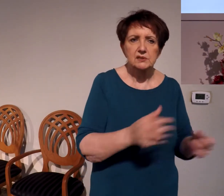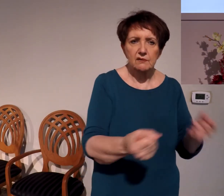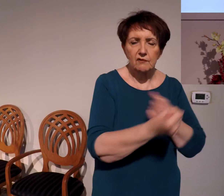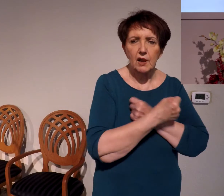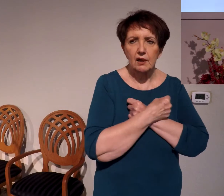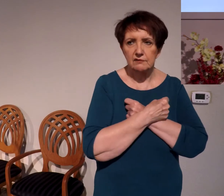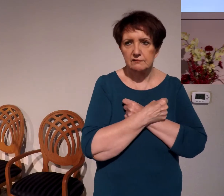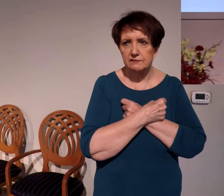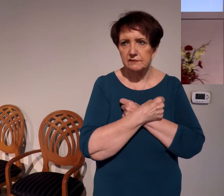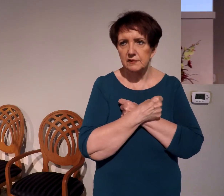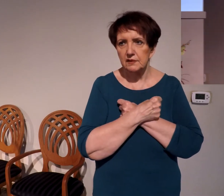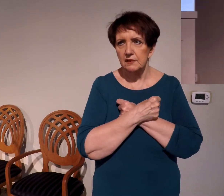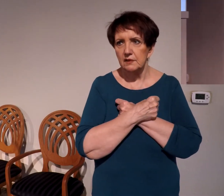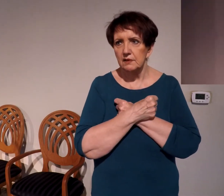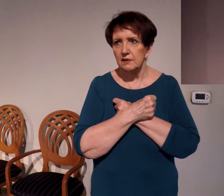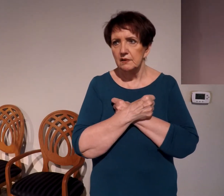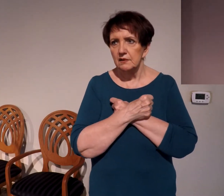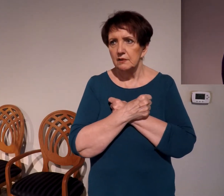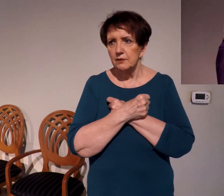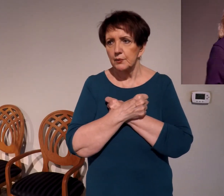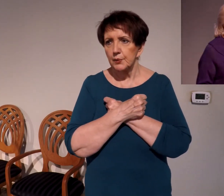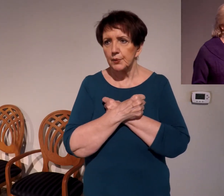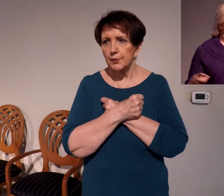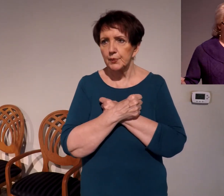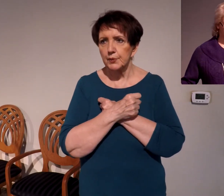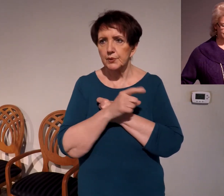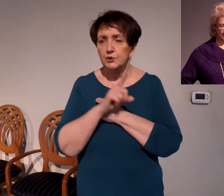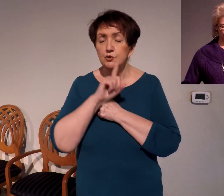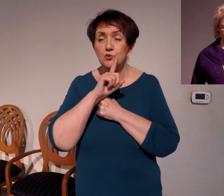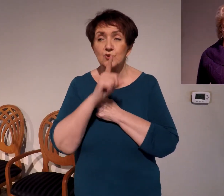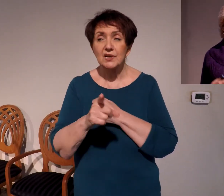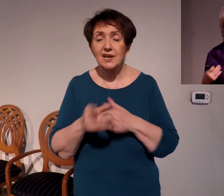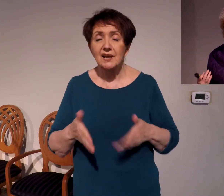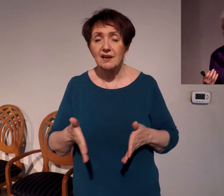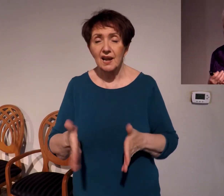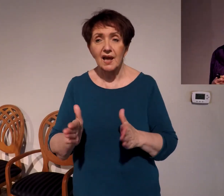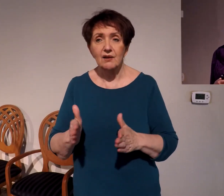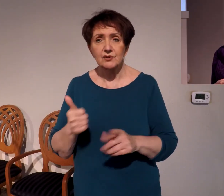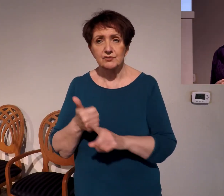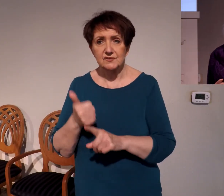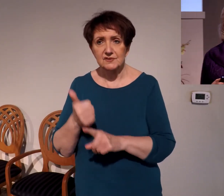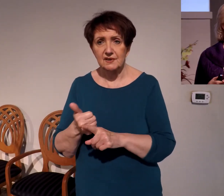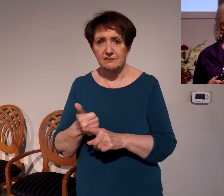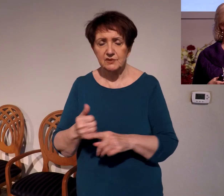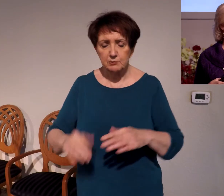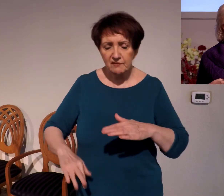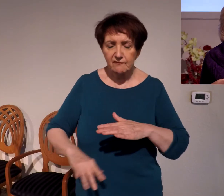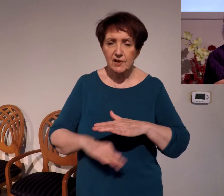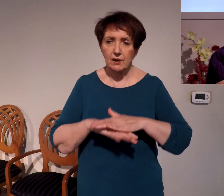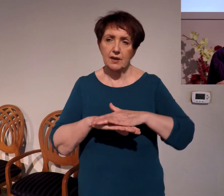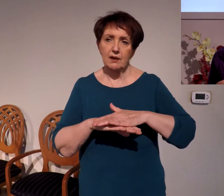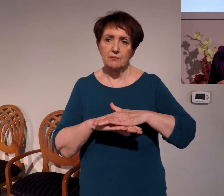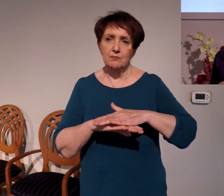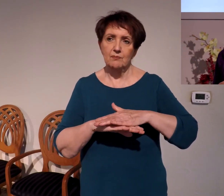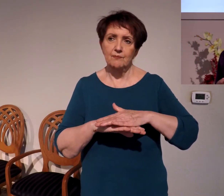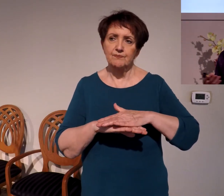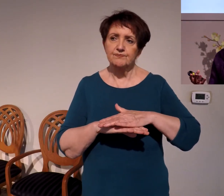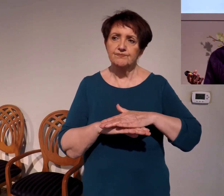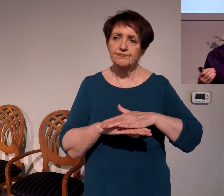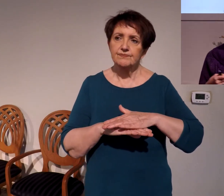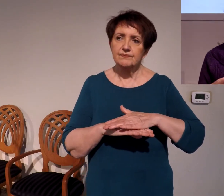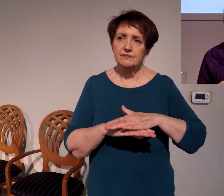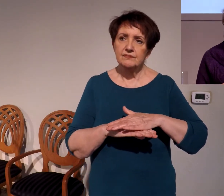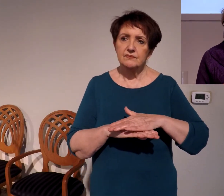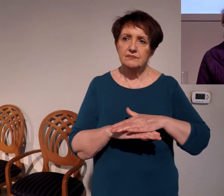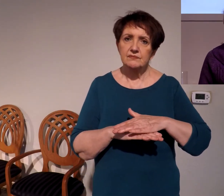love, man, to really allow ourselves to be filled up. As